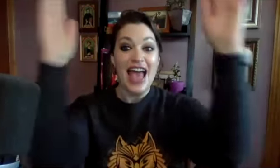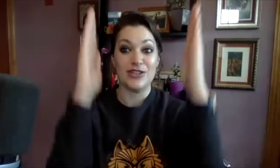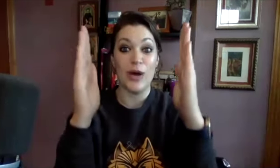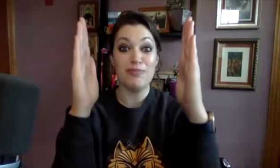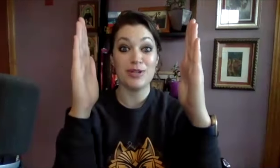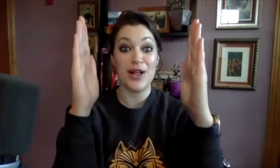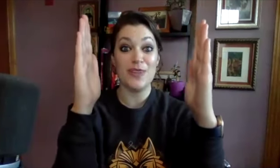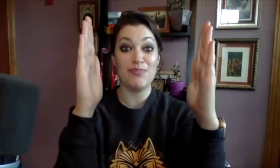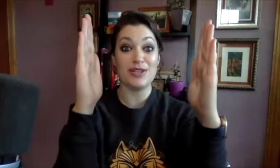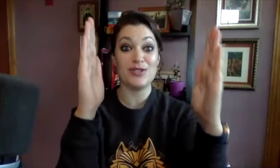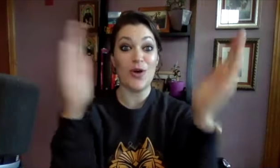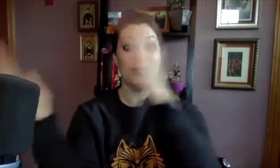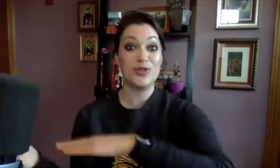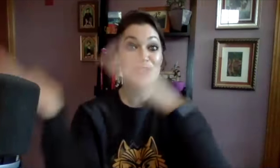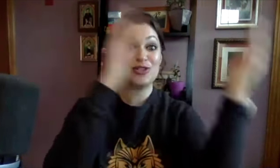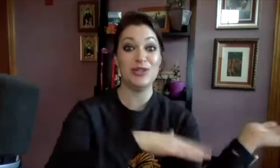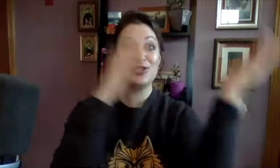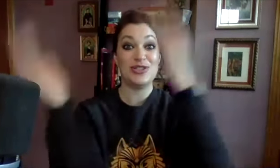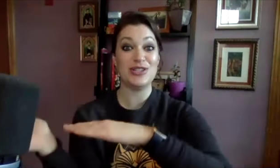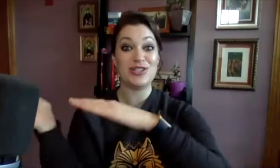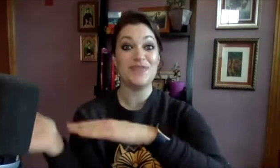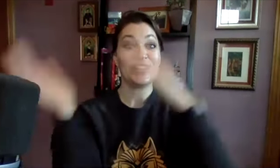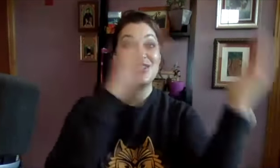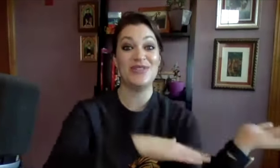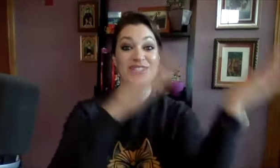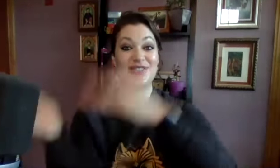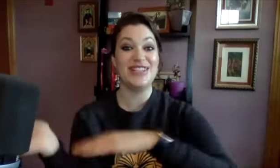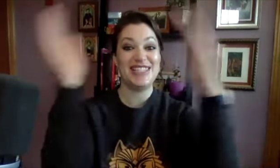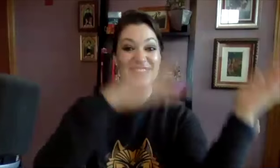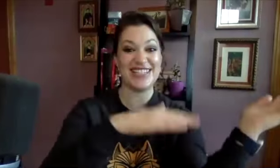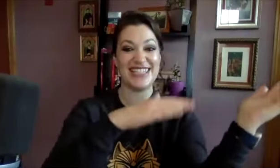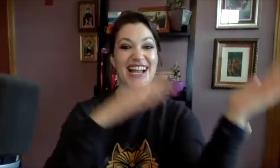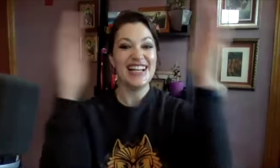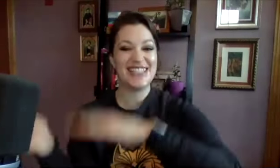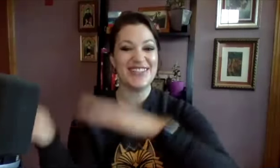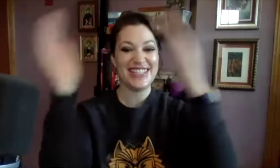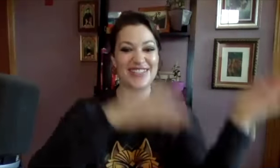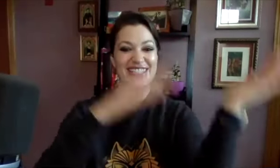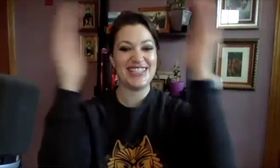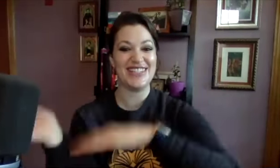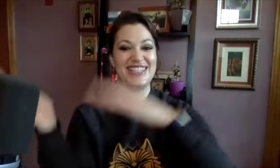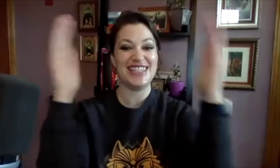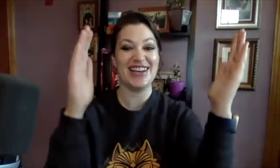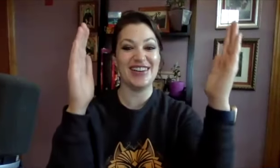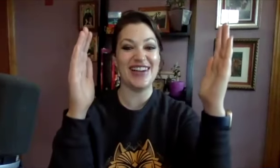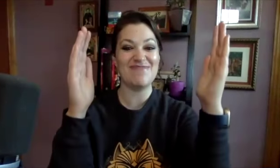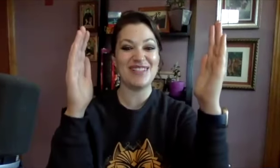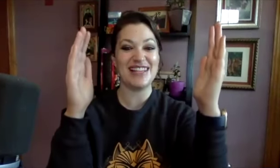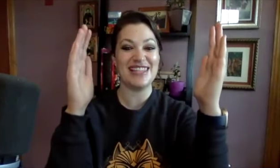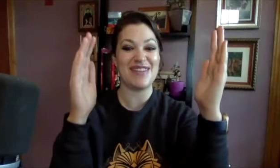the wipers on the bus go swish, swish, swish, swish, swish, swish, swish, swish, swish. The wipers on the bus